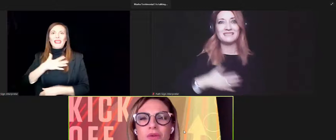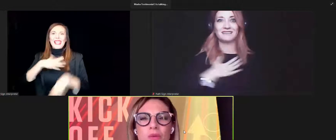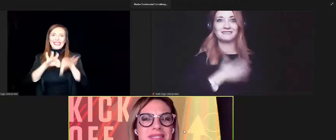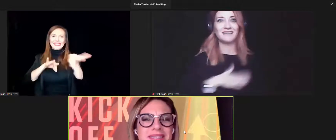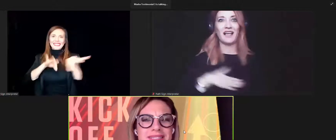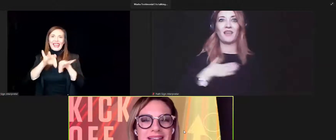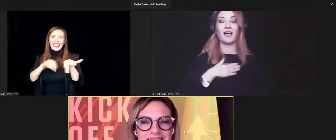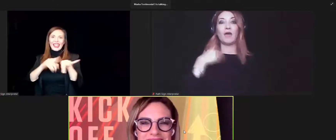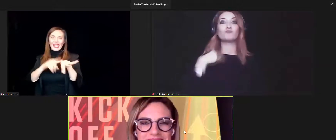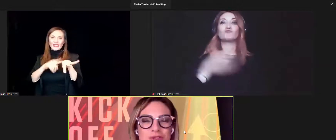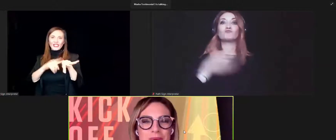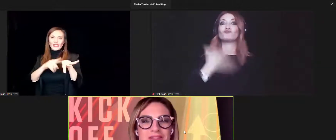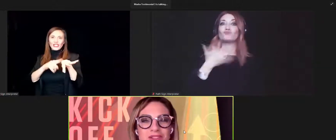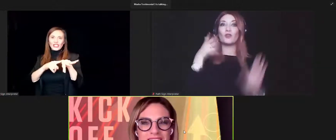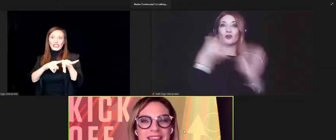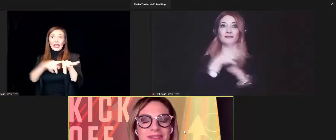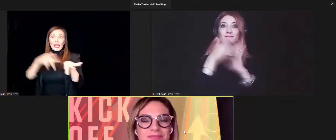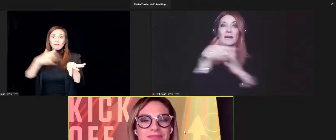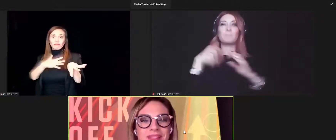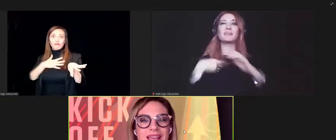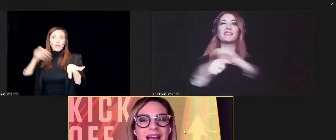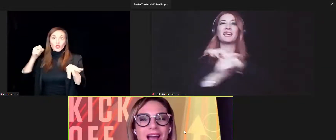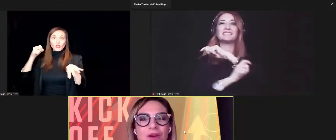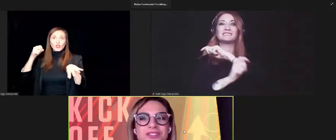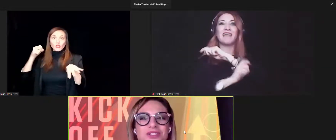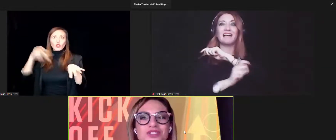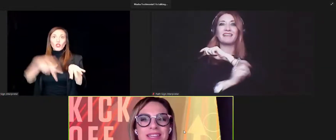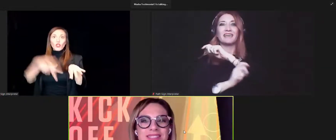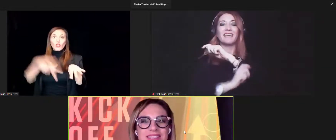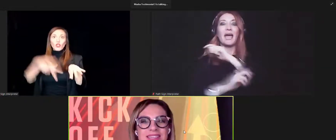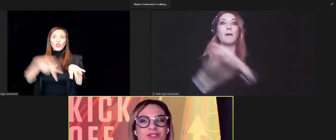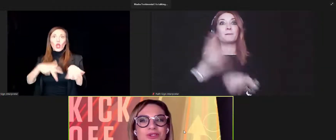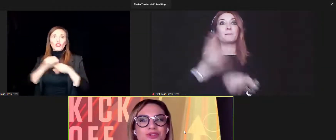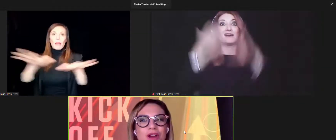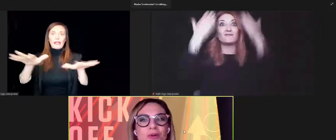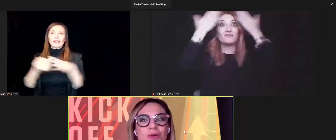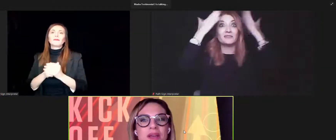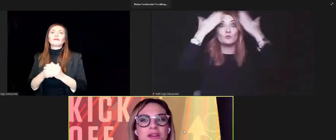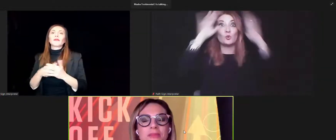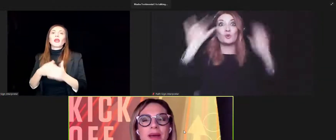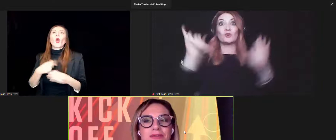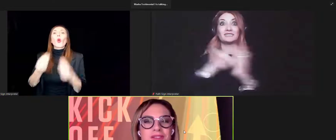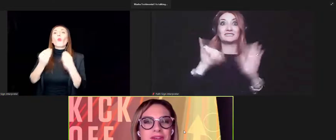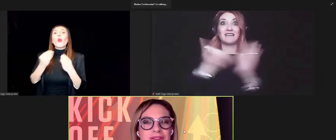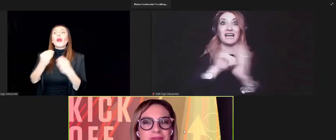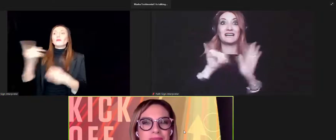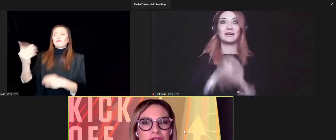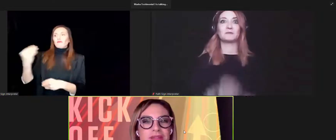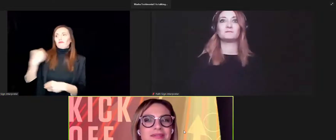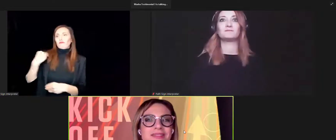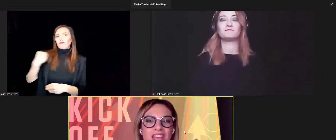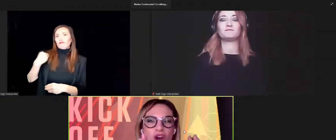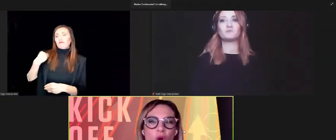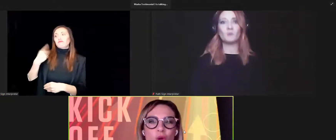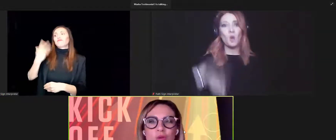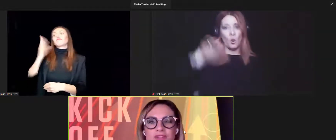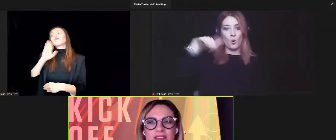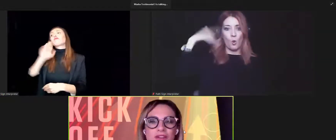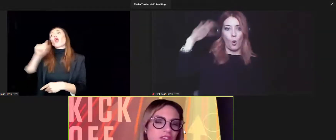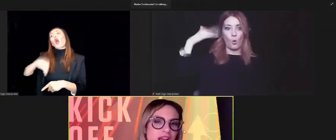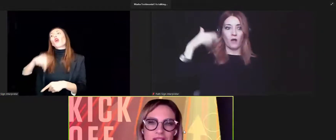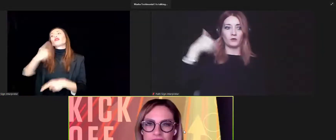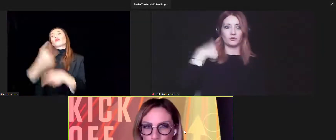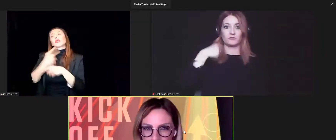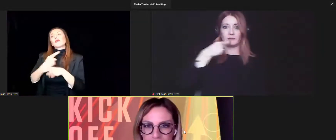When I was asked to speak today, I was suggested to draw a comparison between the old